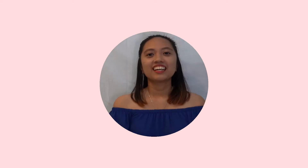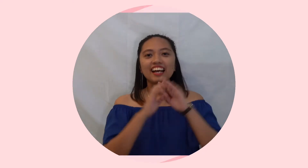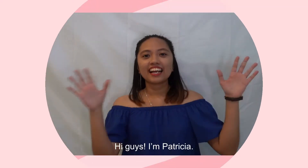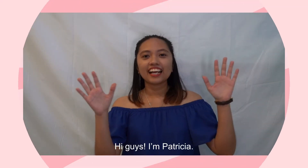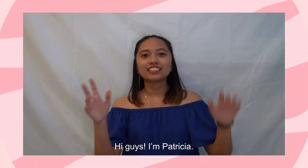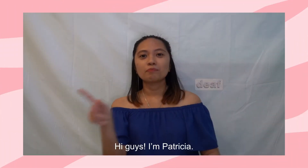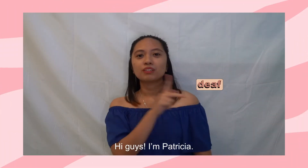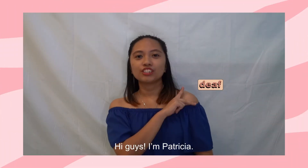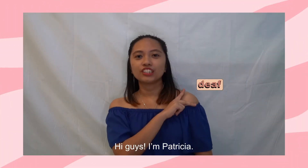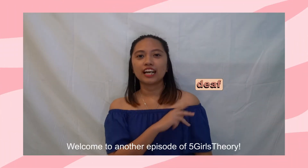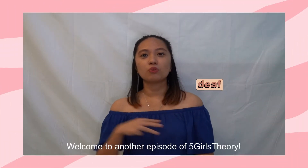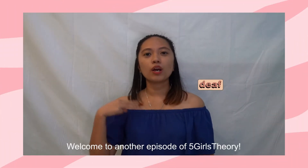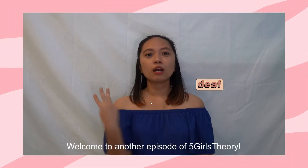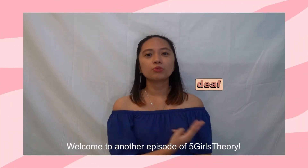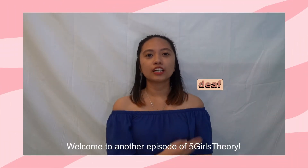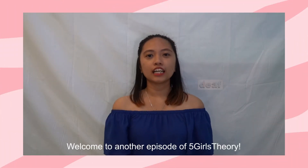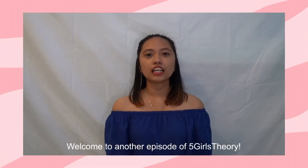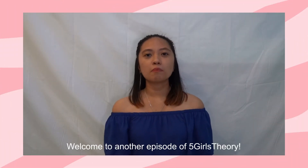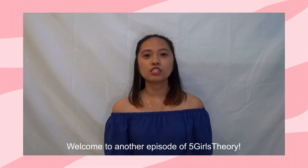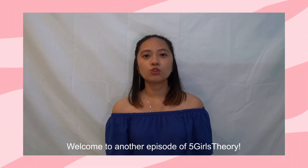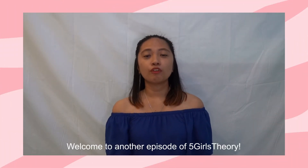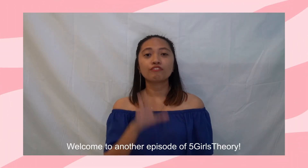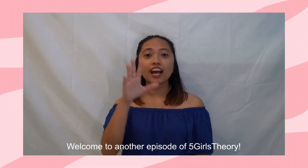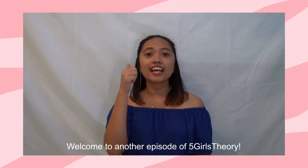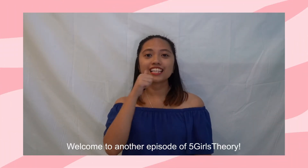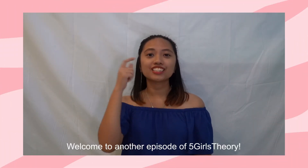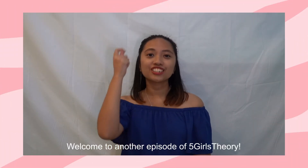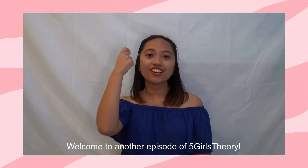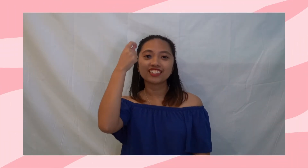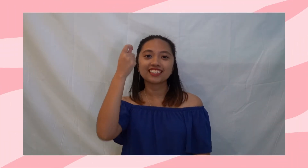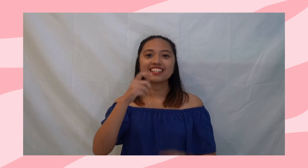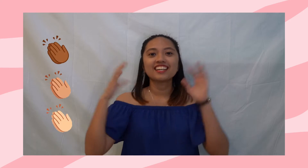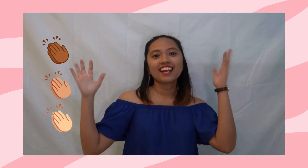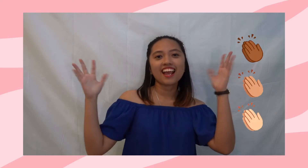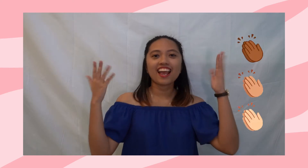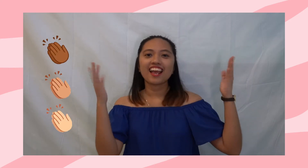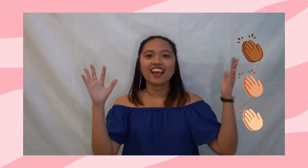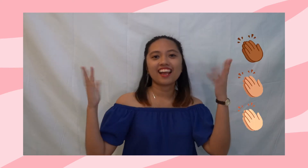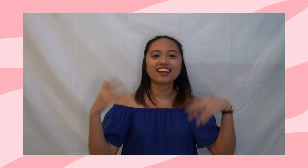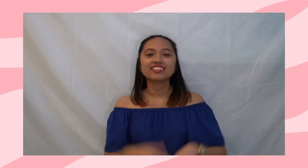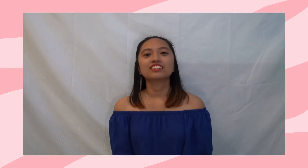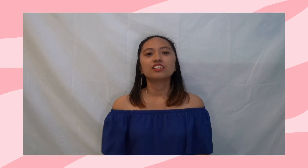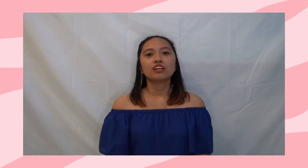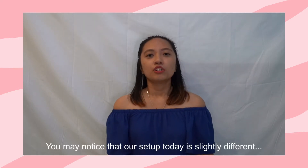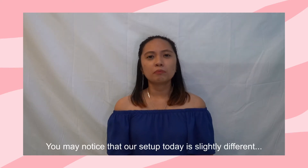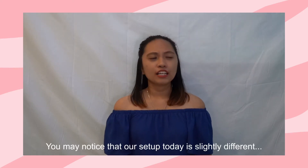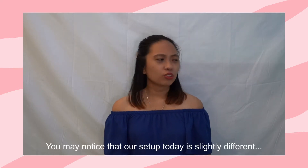Hi guys, I'm Patricia and welcome to another episode of Five Girls Theory. Yeah. You may notice